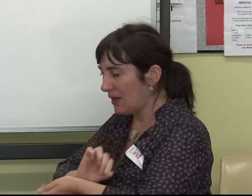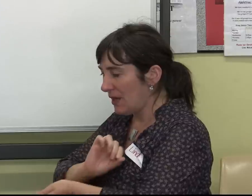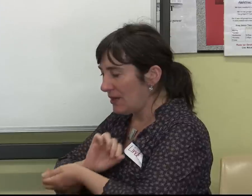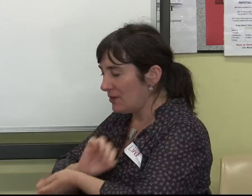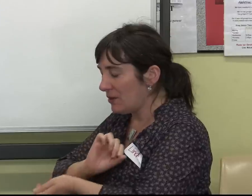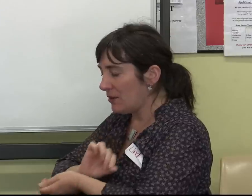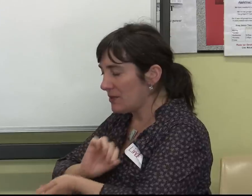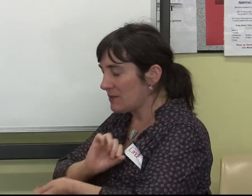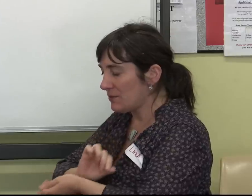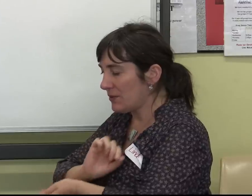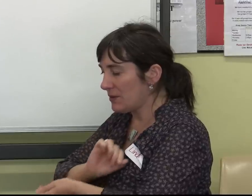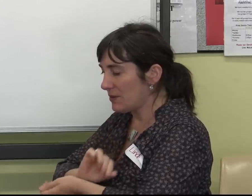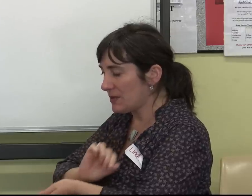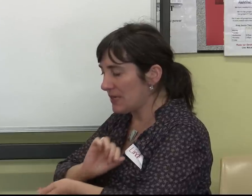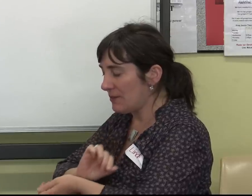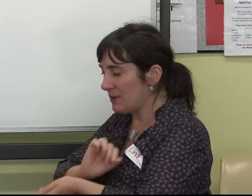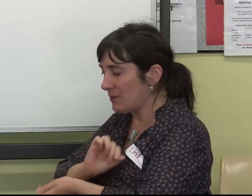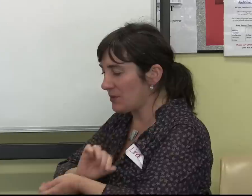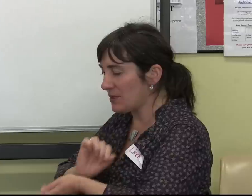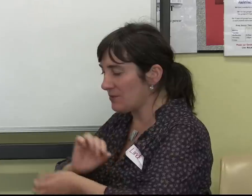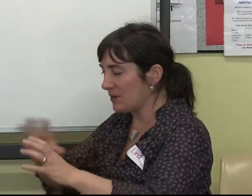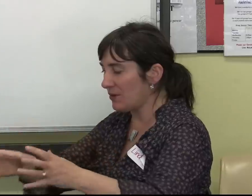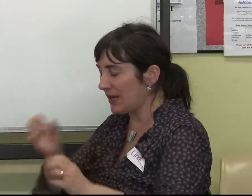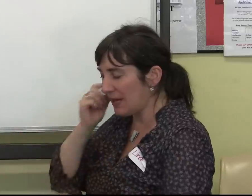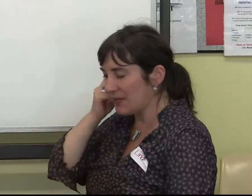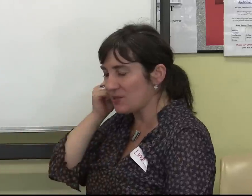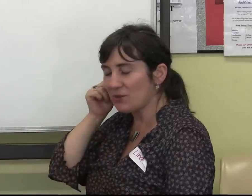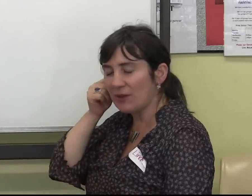No, it doesn't feel the same anymore. doesn't feel there. sort of